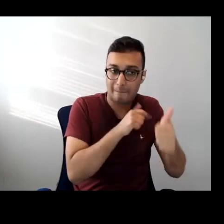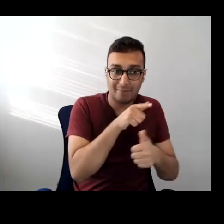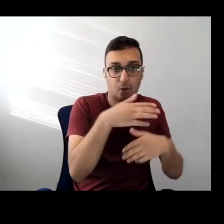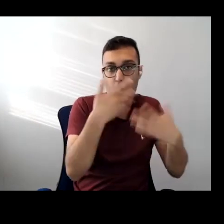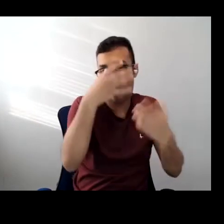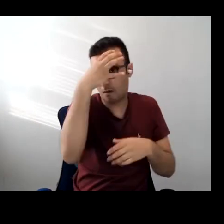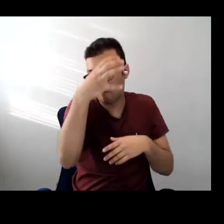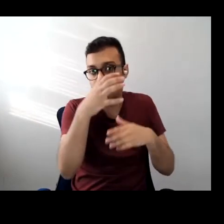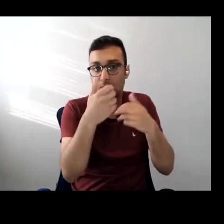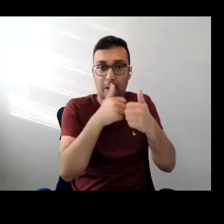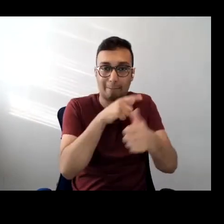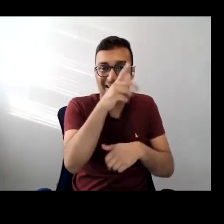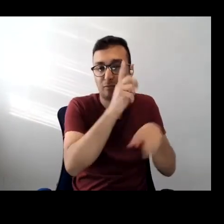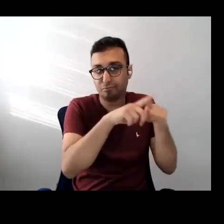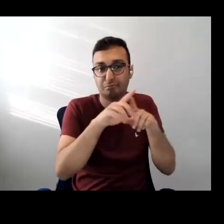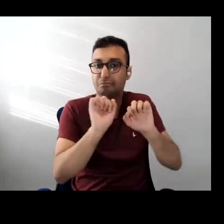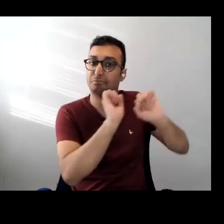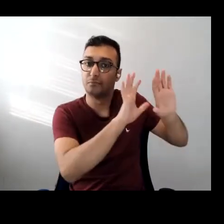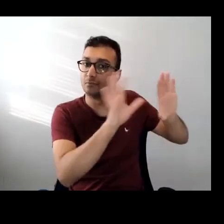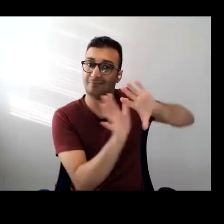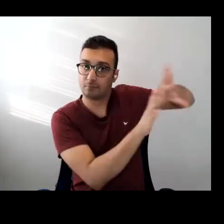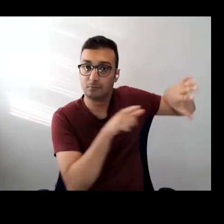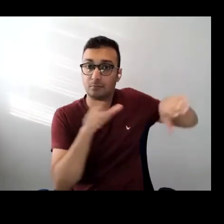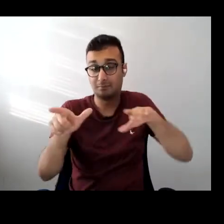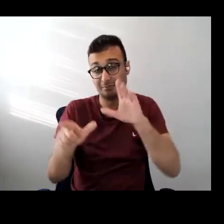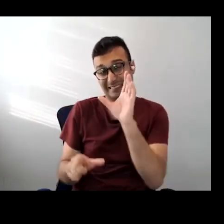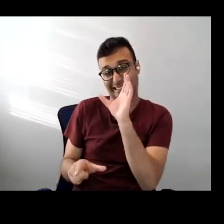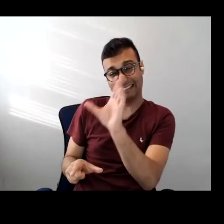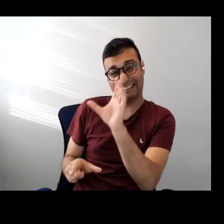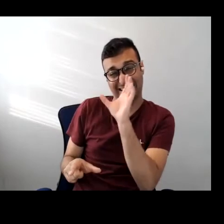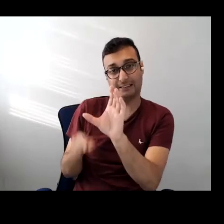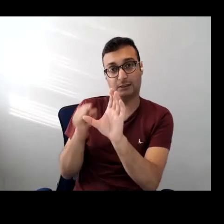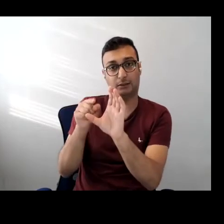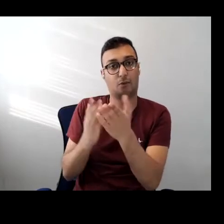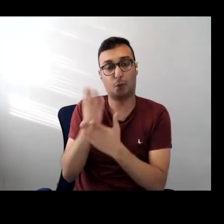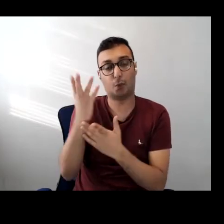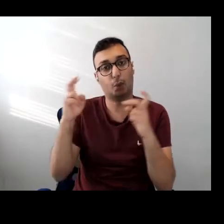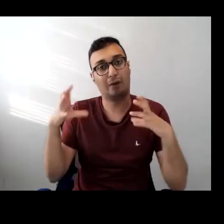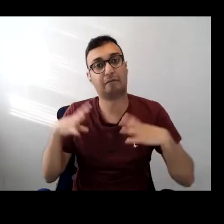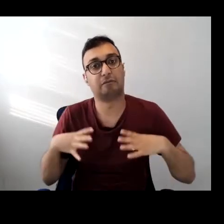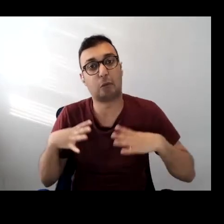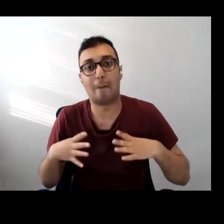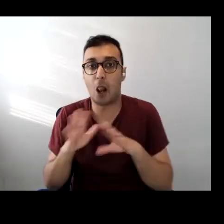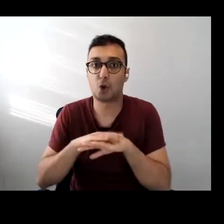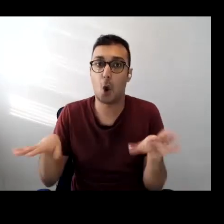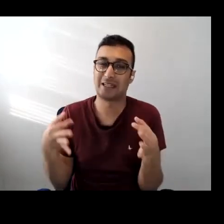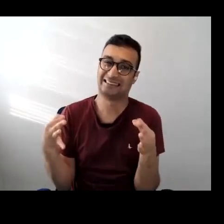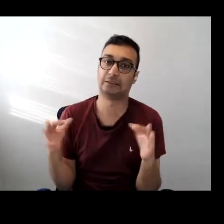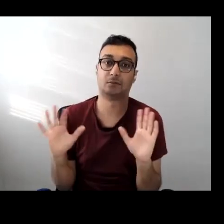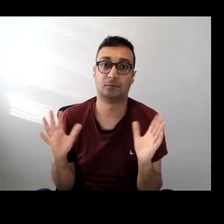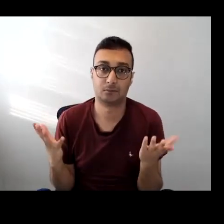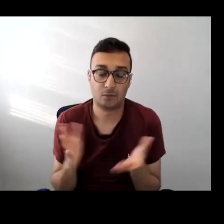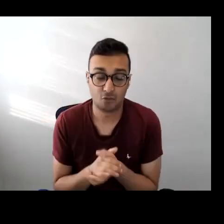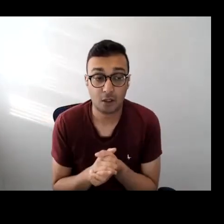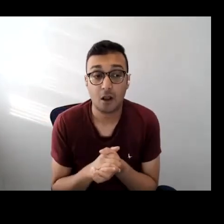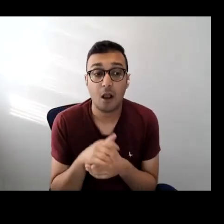of the ATs were accessed through informal markets, and in Sierra Leone around 30%. Just to be clear, this wasn't the same for all, and